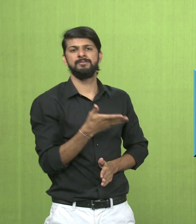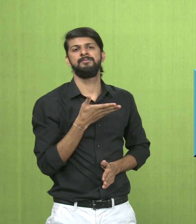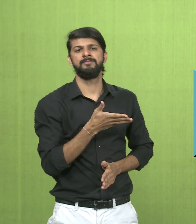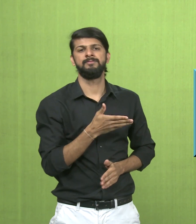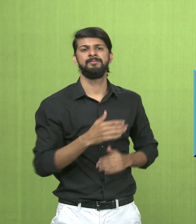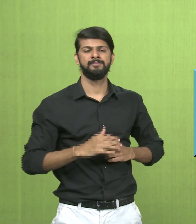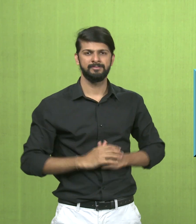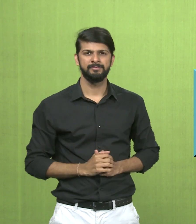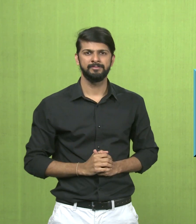art.